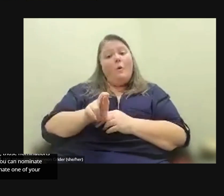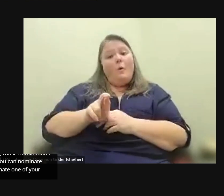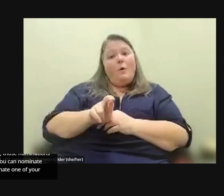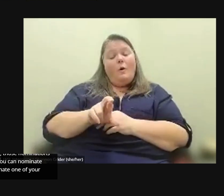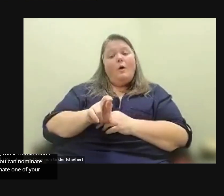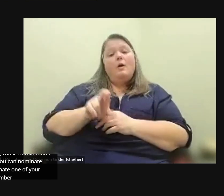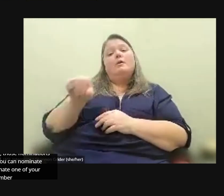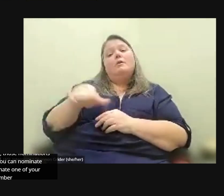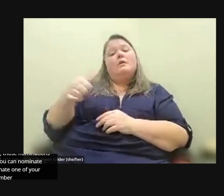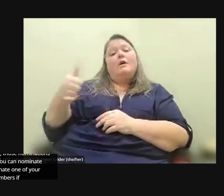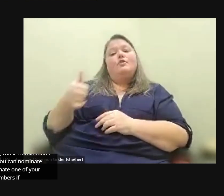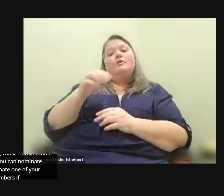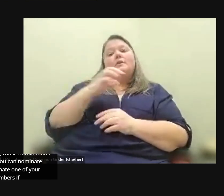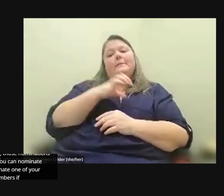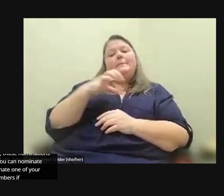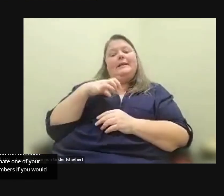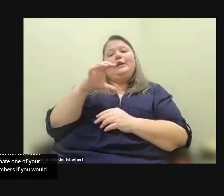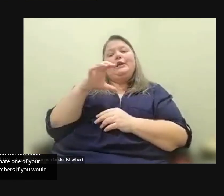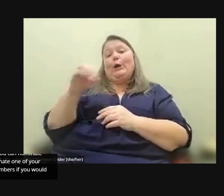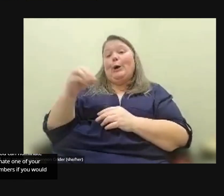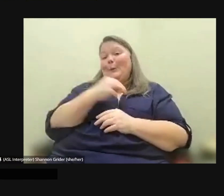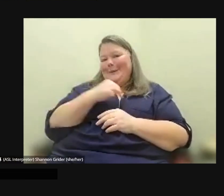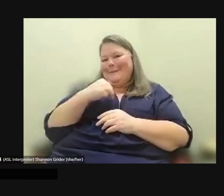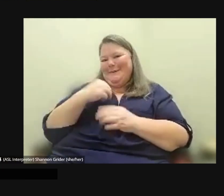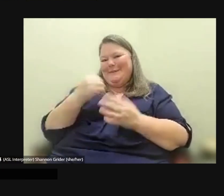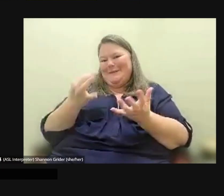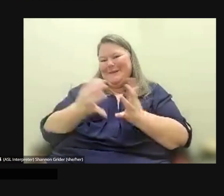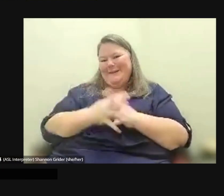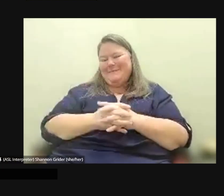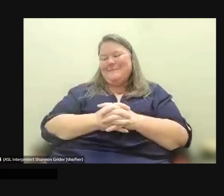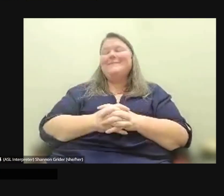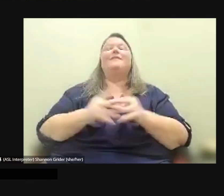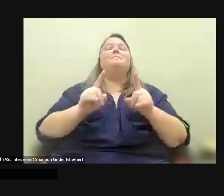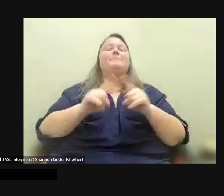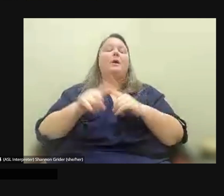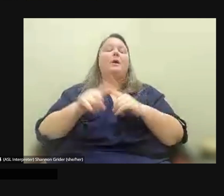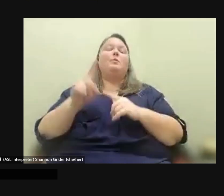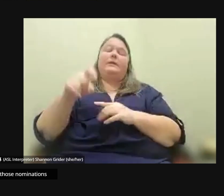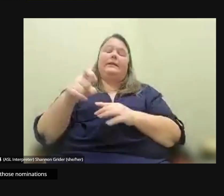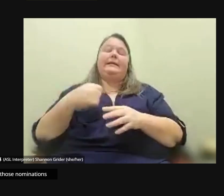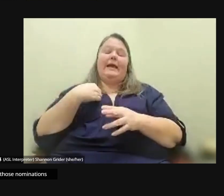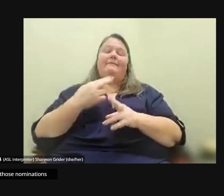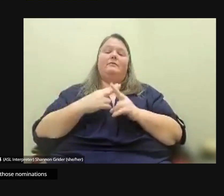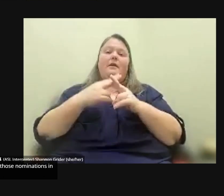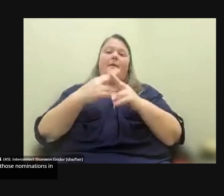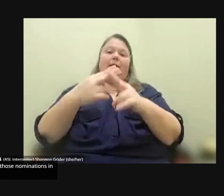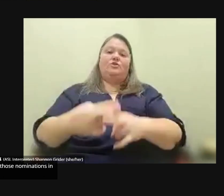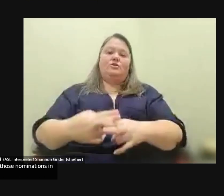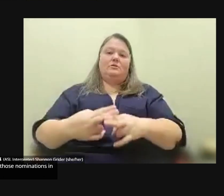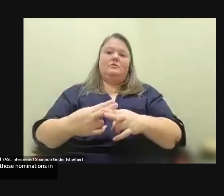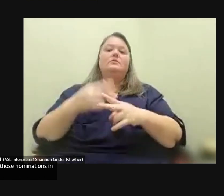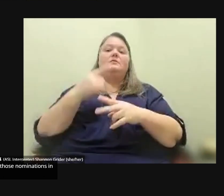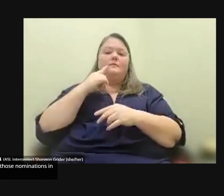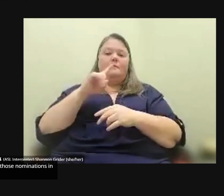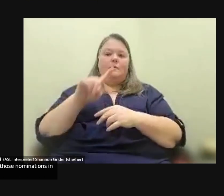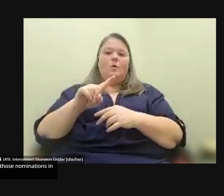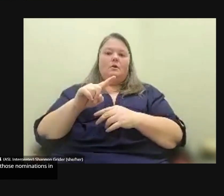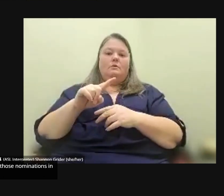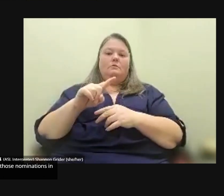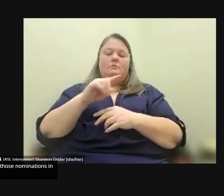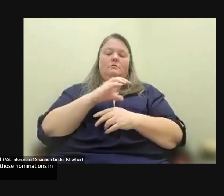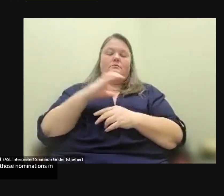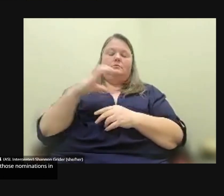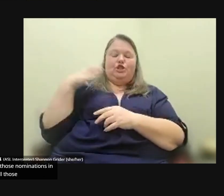co-members if you would like to do that. But we do need to have those nominations in place so that we can gather all the